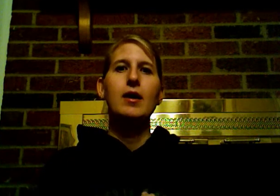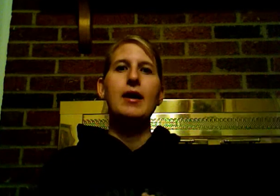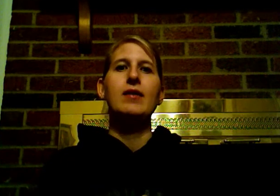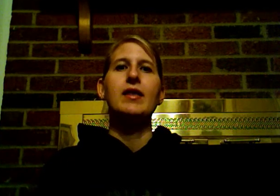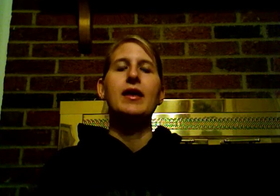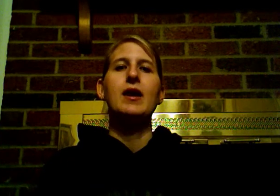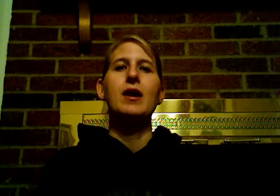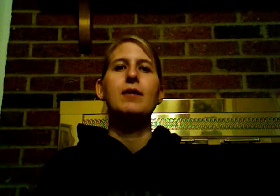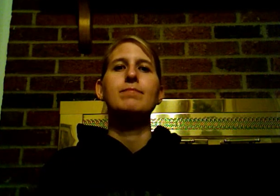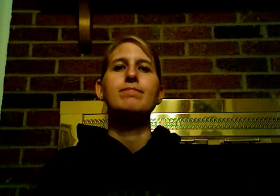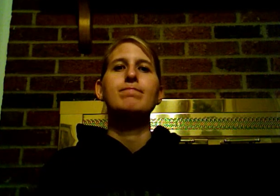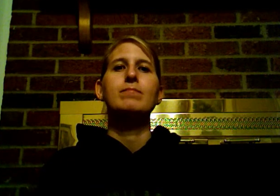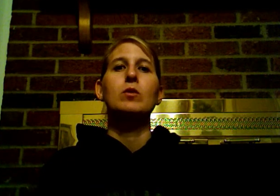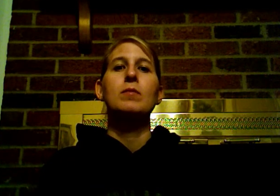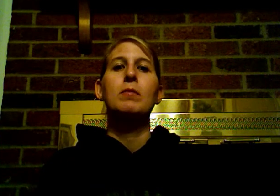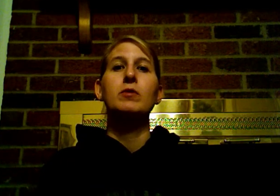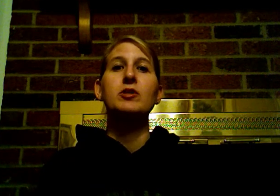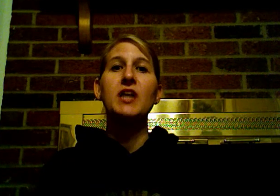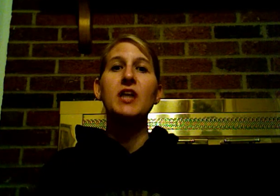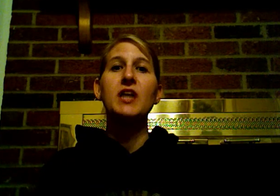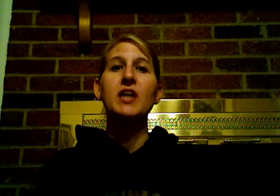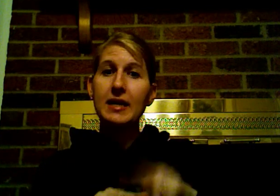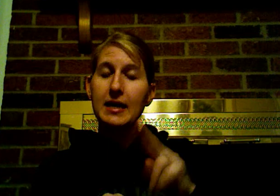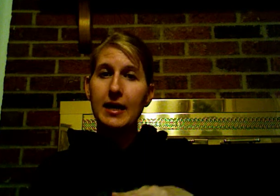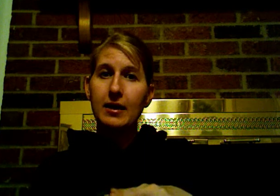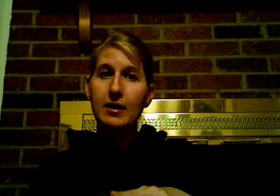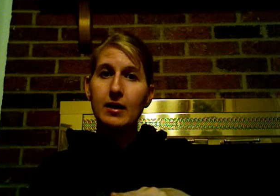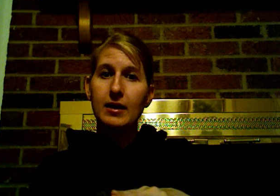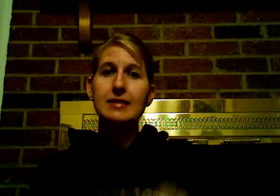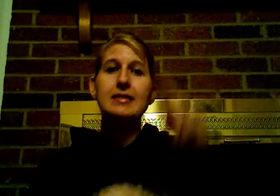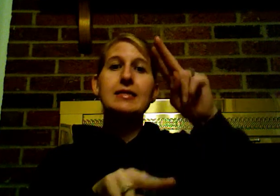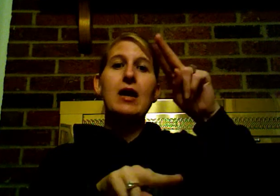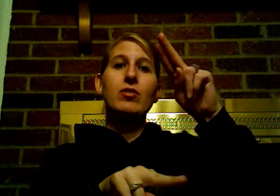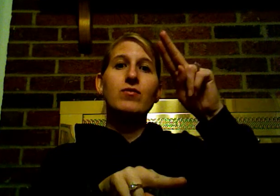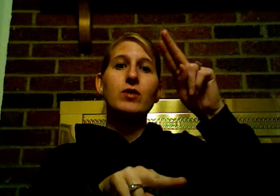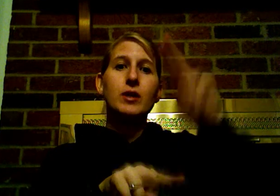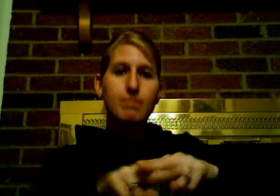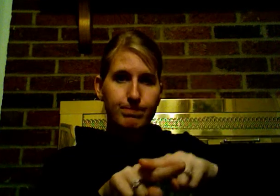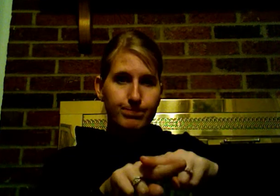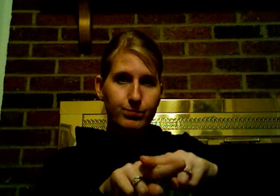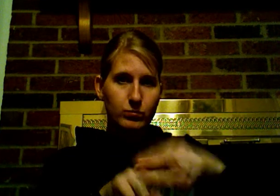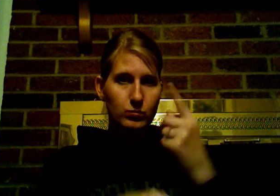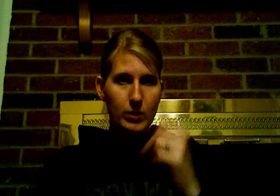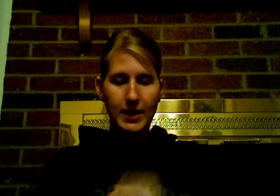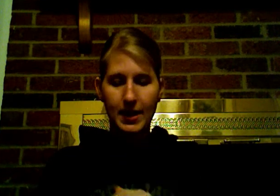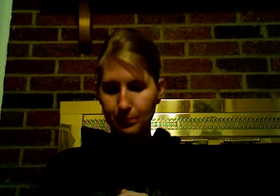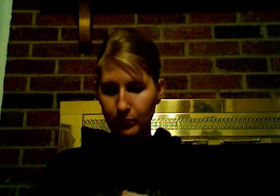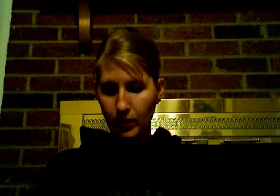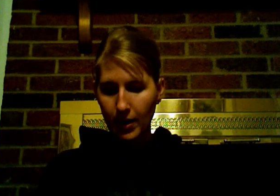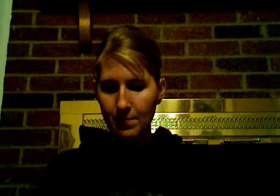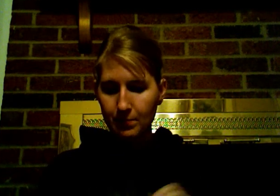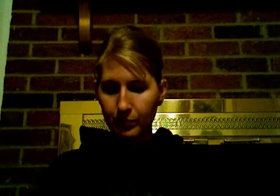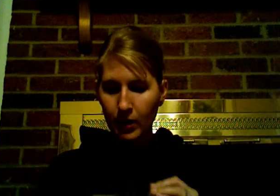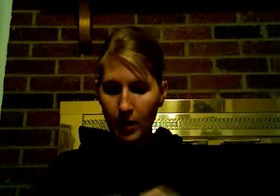And then remember, with chair, you repeat it and sit down, the verb, one time, okay?